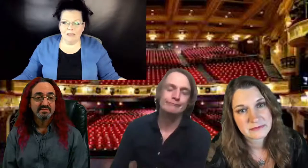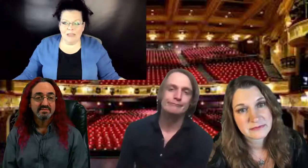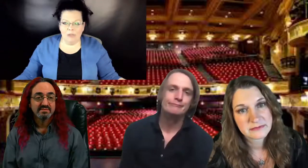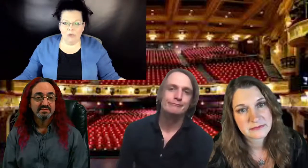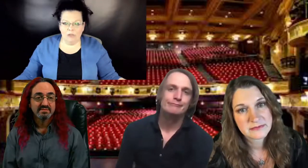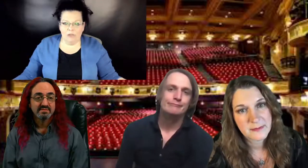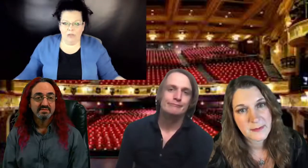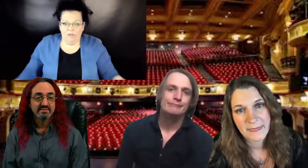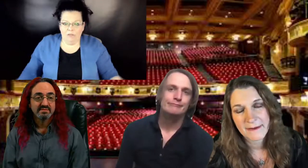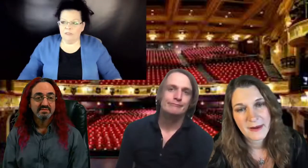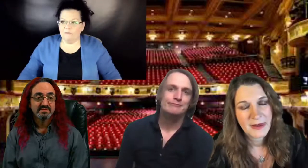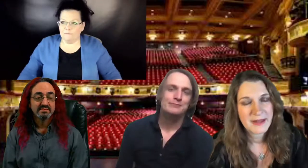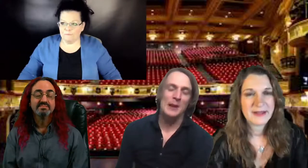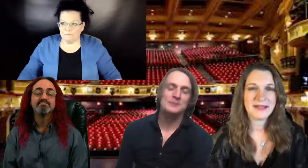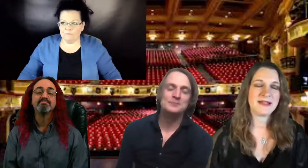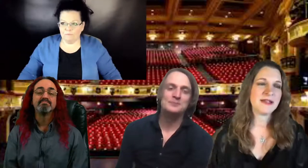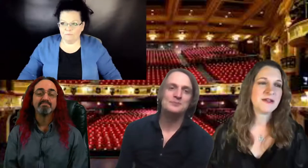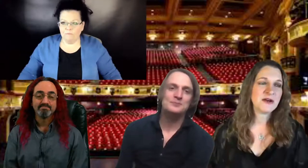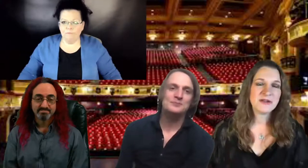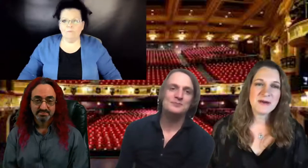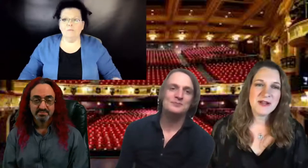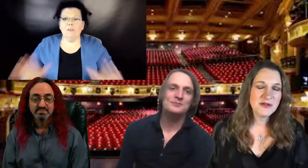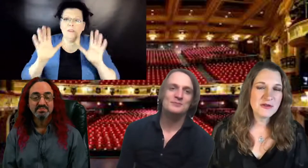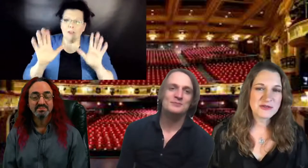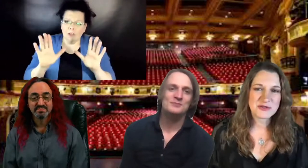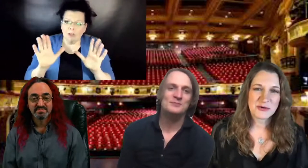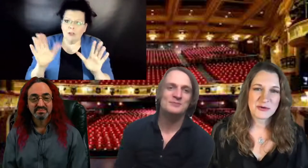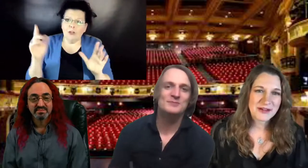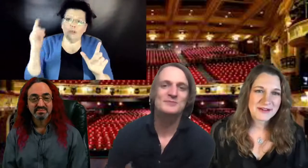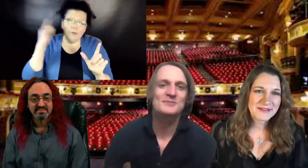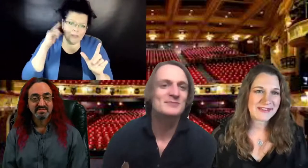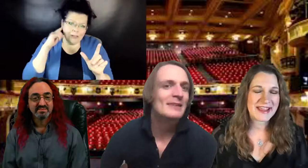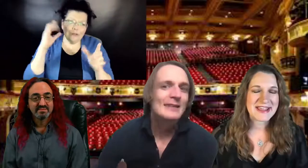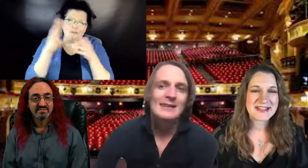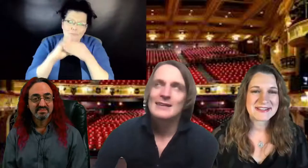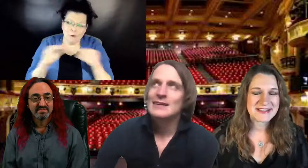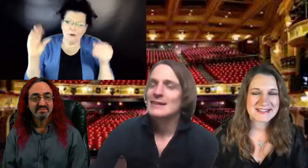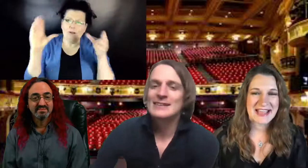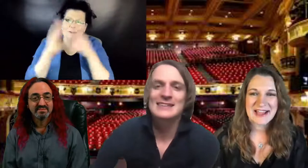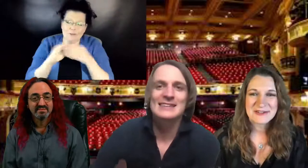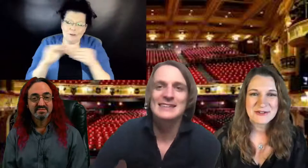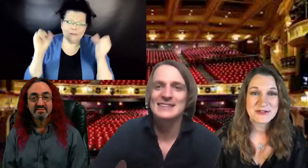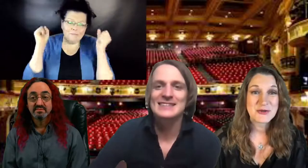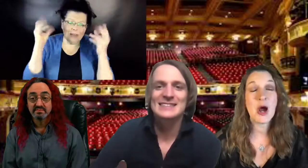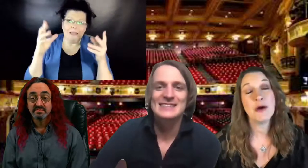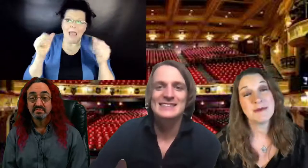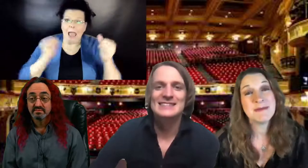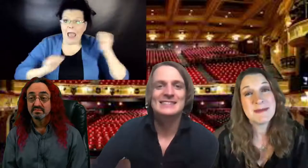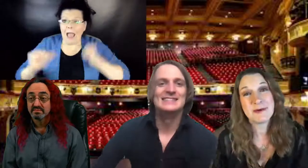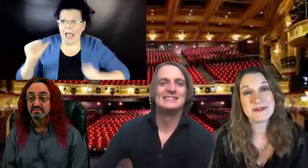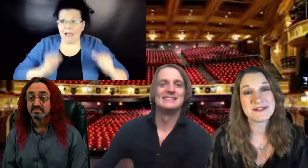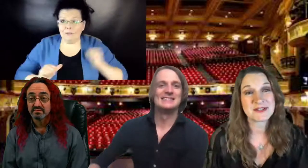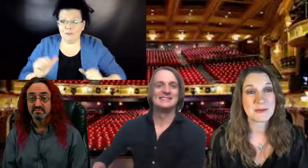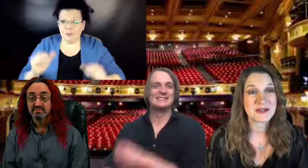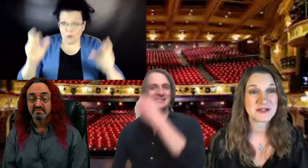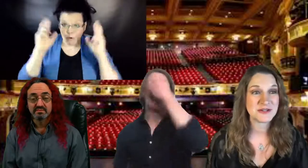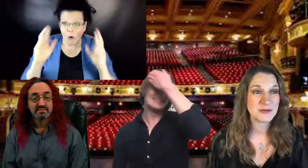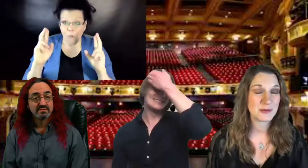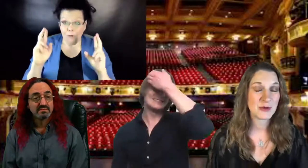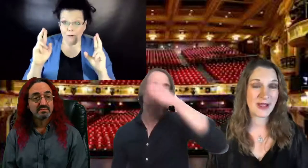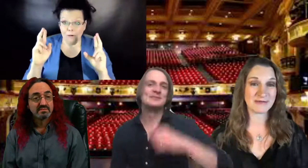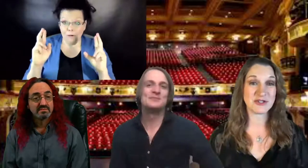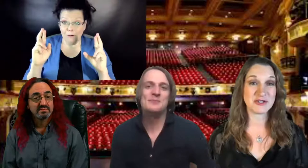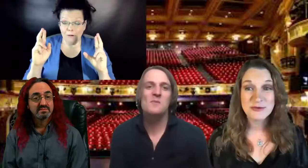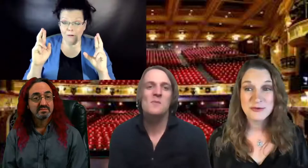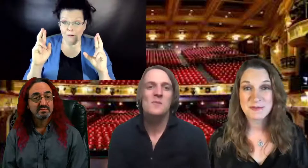got a lot of networking out of it. You know, you hear those stories. And as actors, you hope to be put in situations